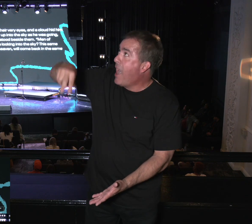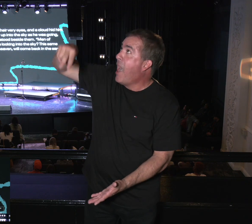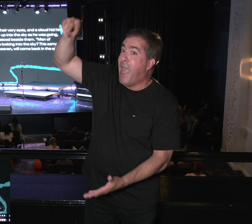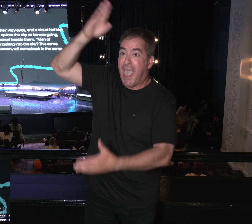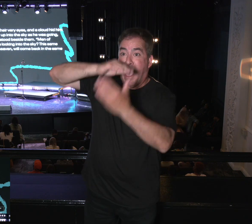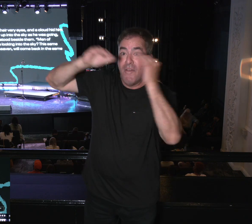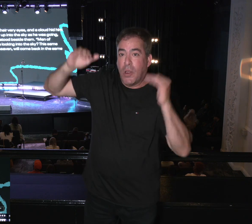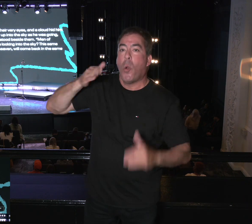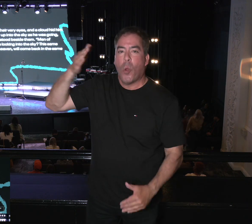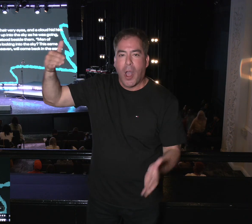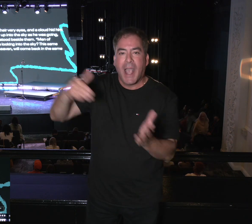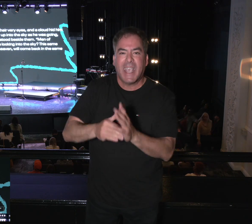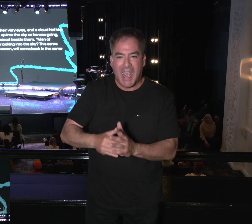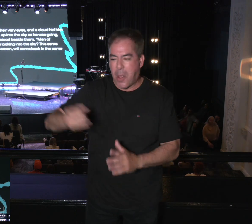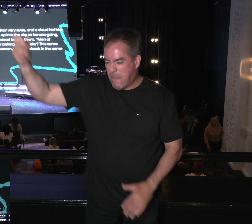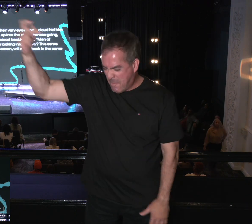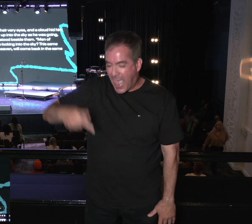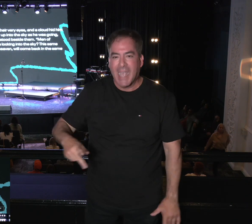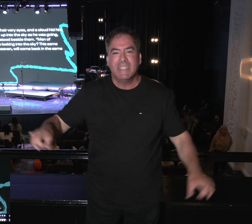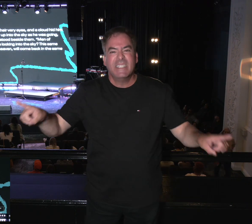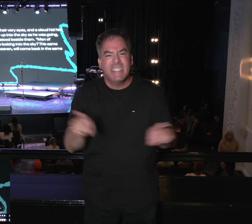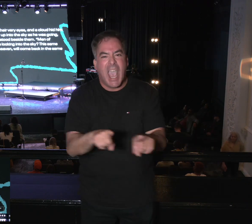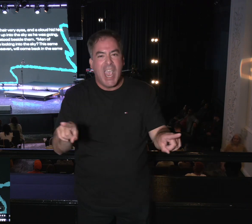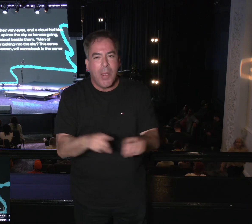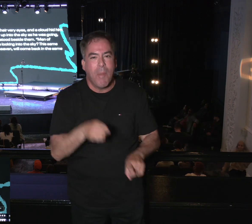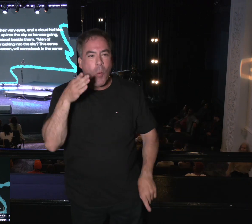into heaven will come back in the same way